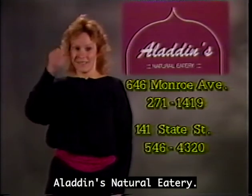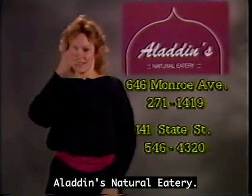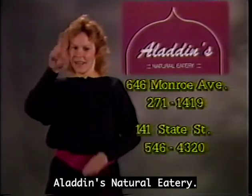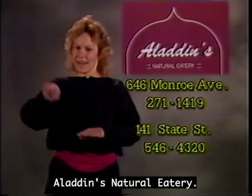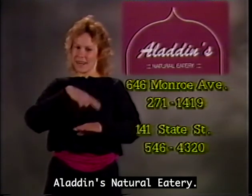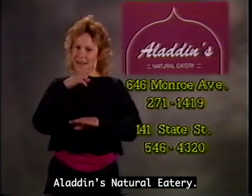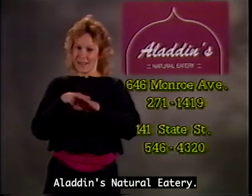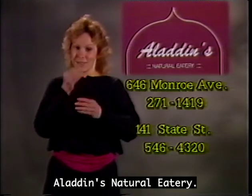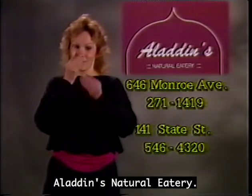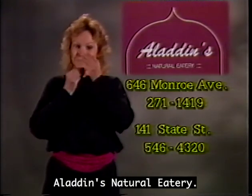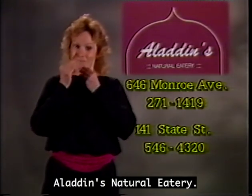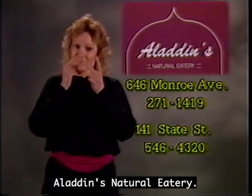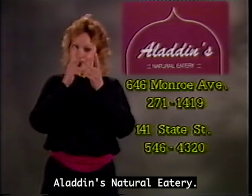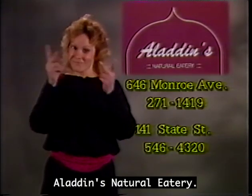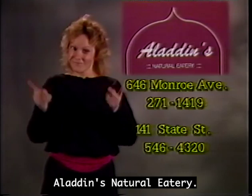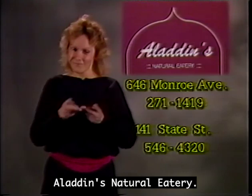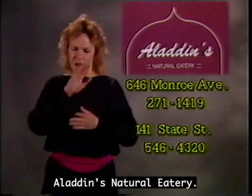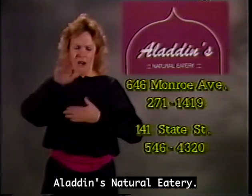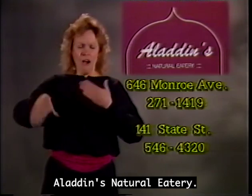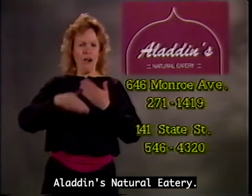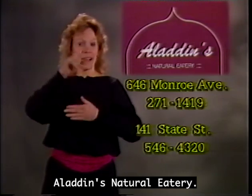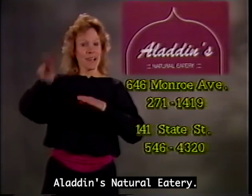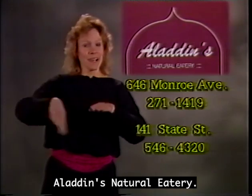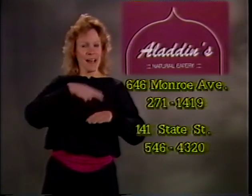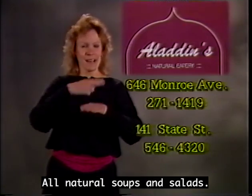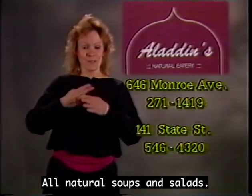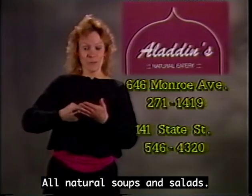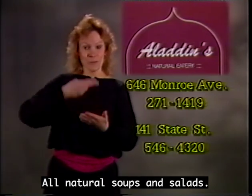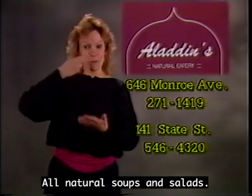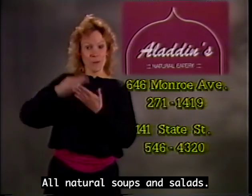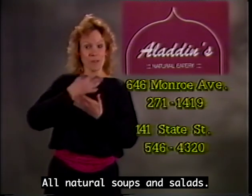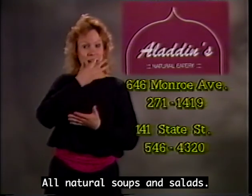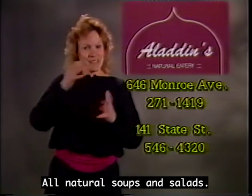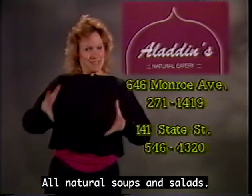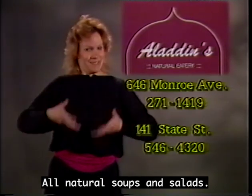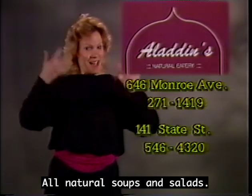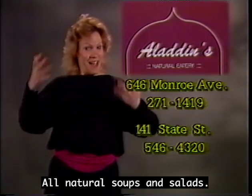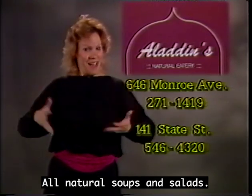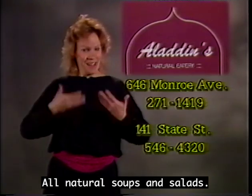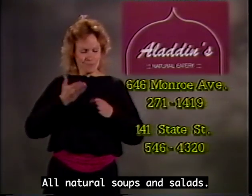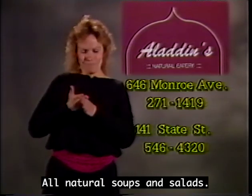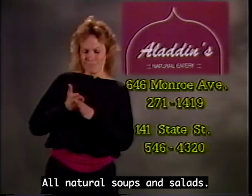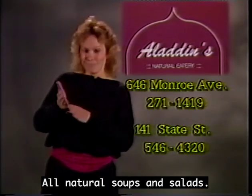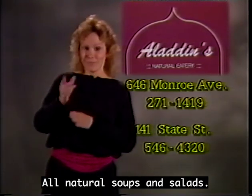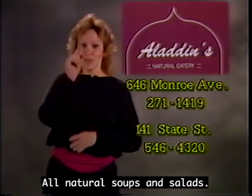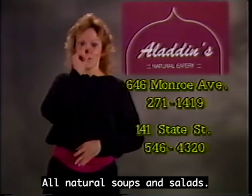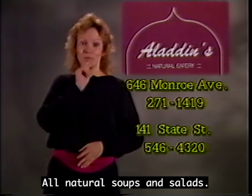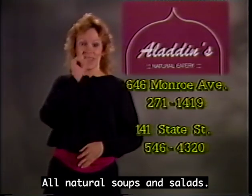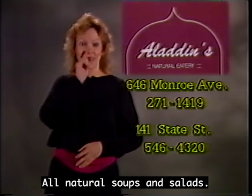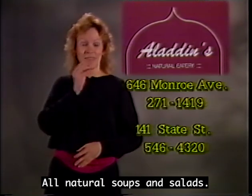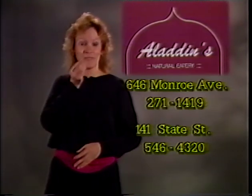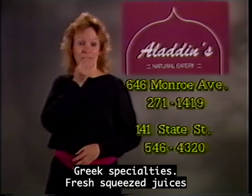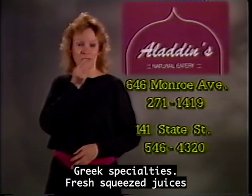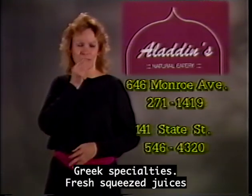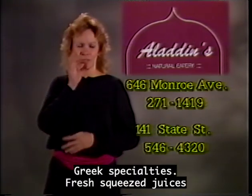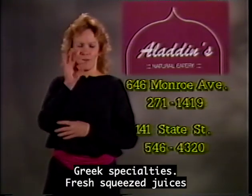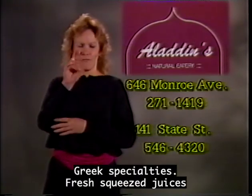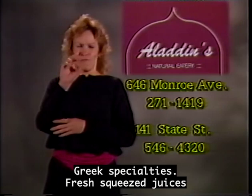Aladdin's Natural Eatery. All natural soups and salads. Greek